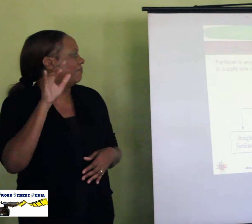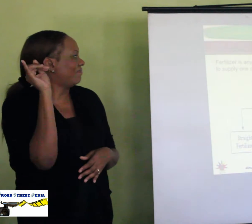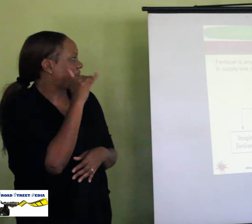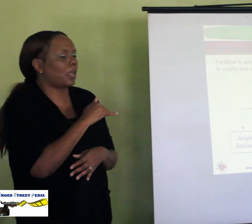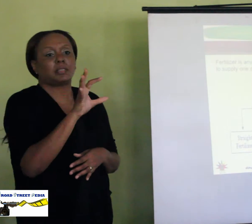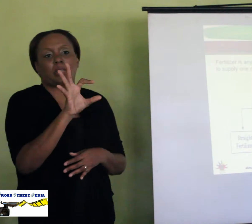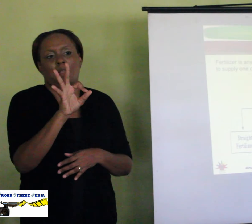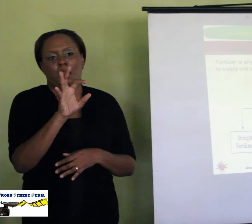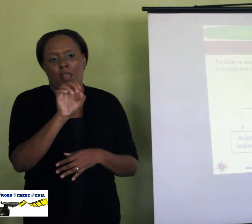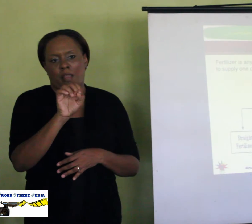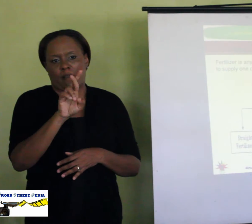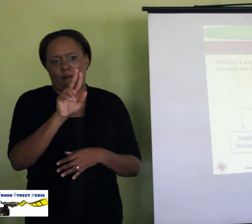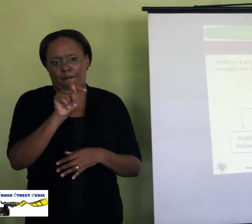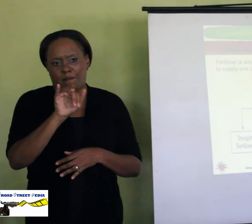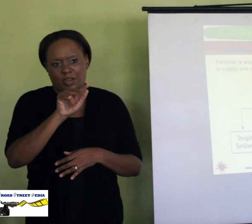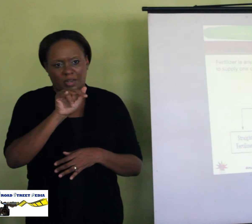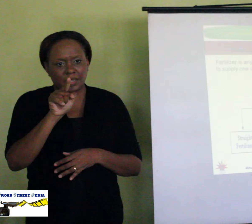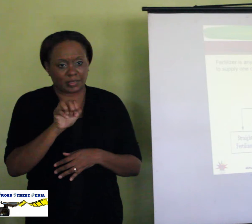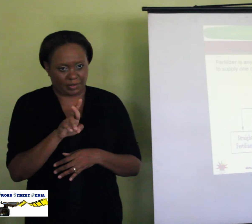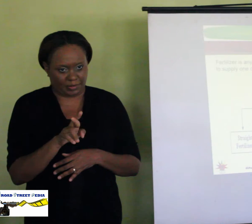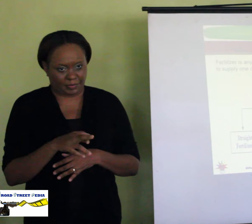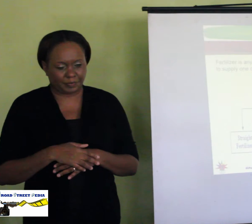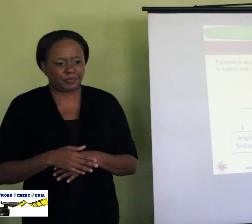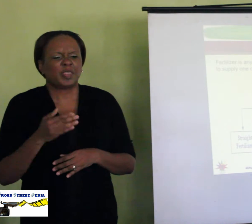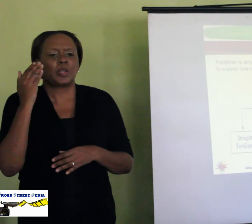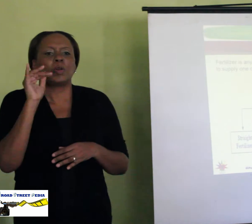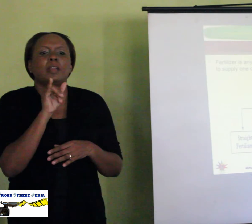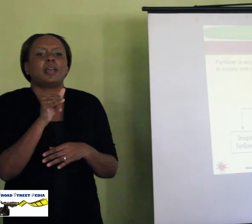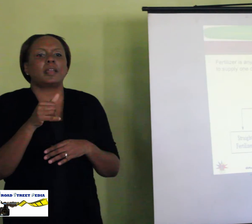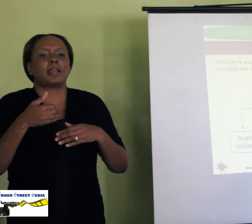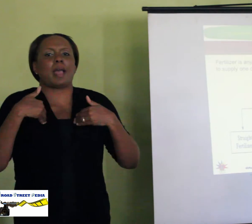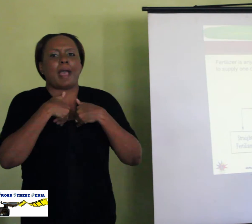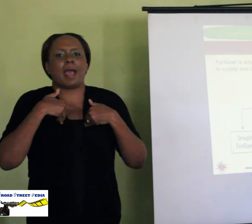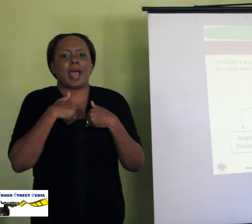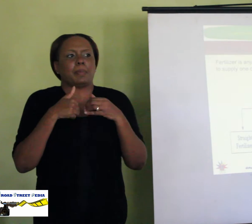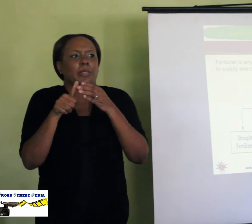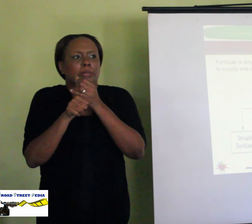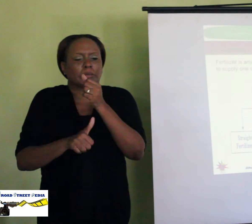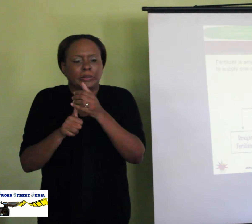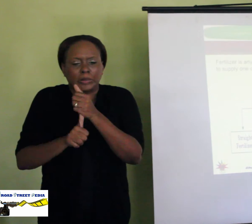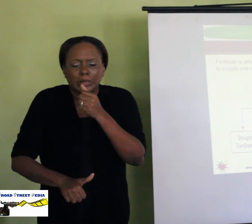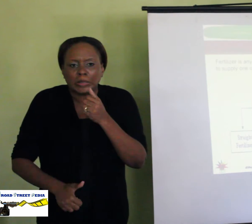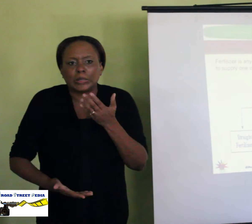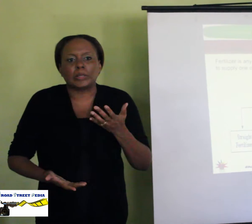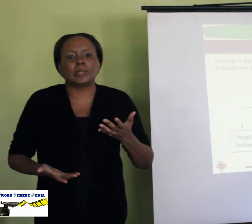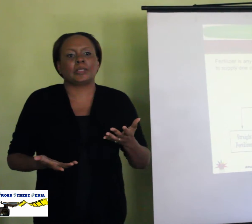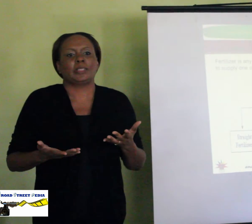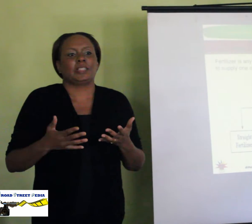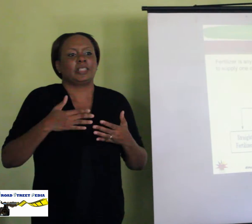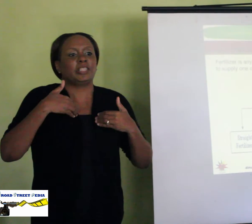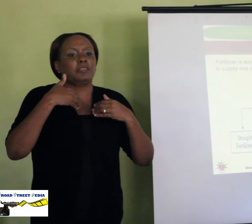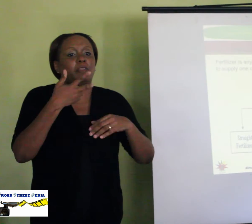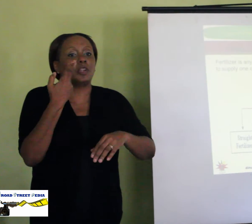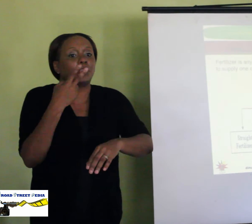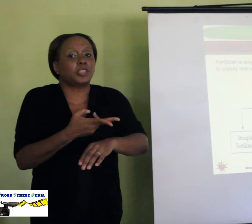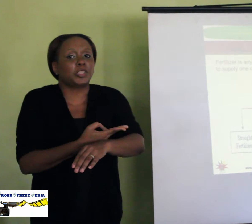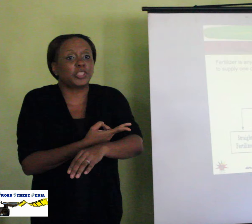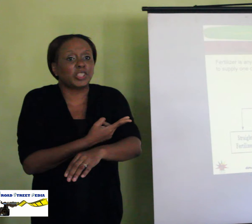the dung, that the animal dung, the sheep, the cow. And we have synthetic